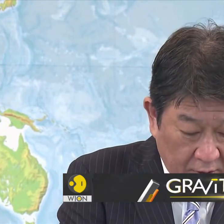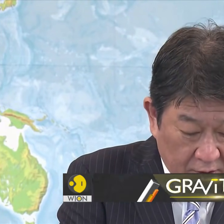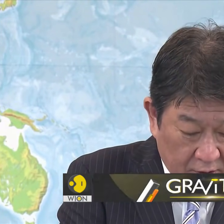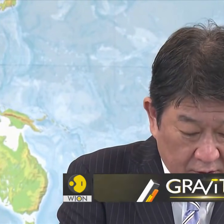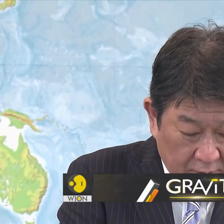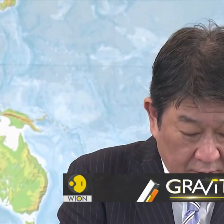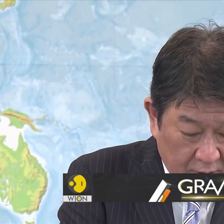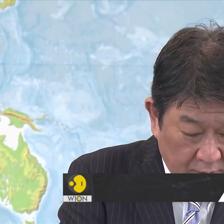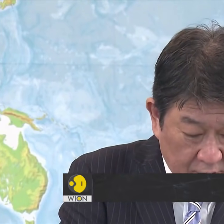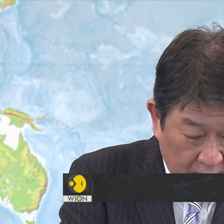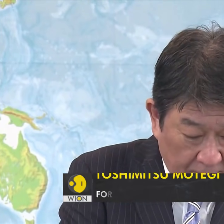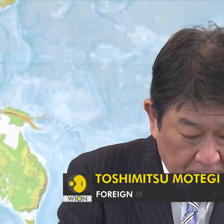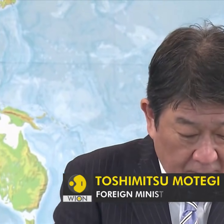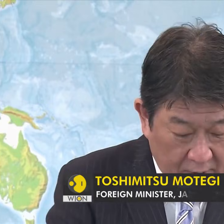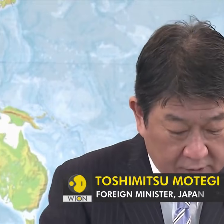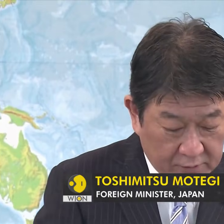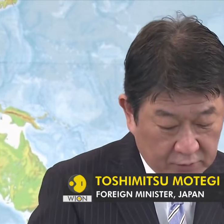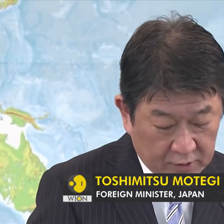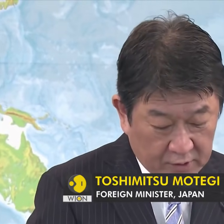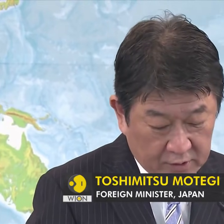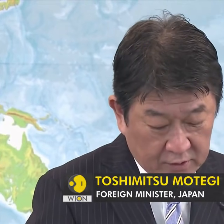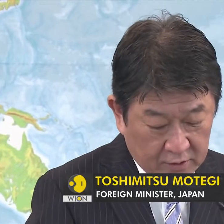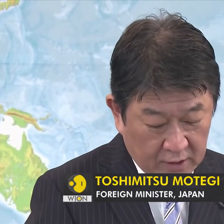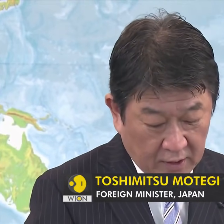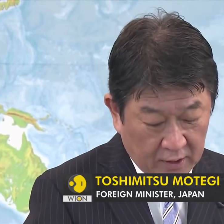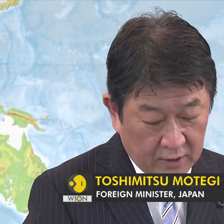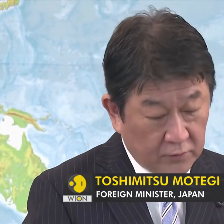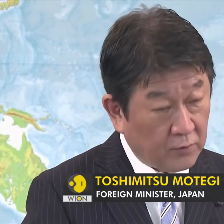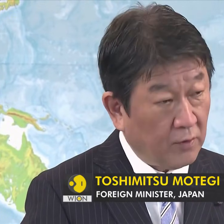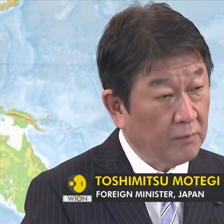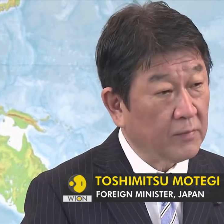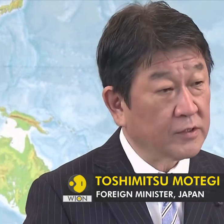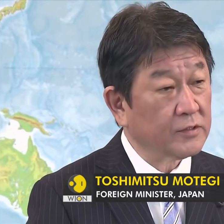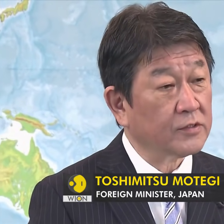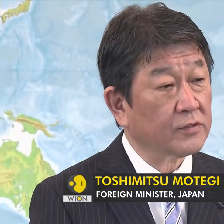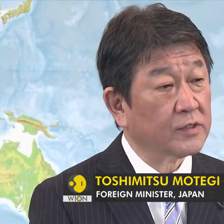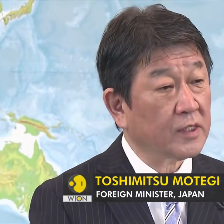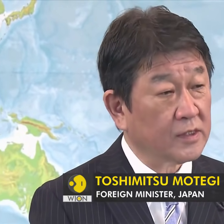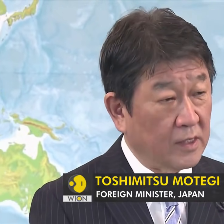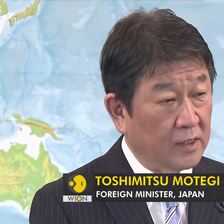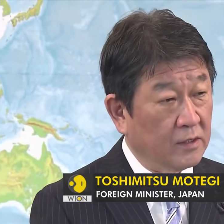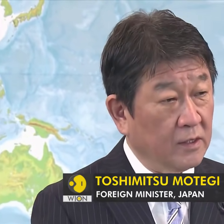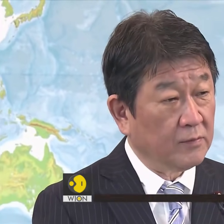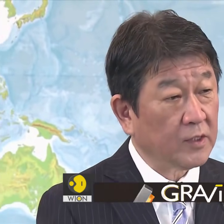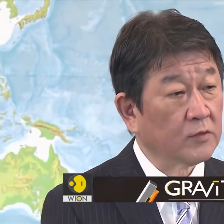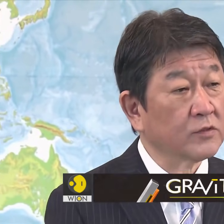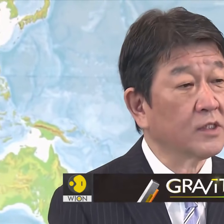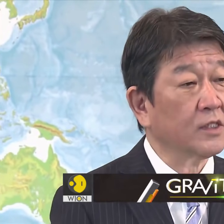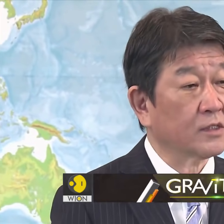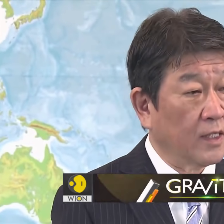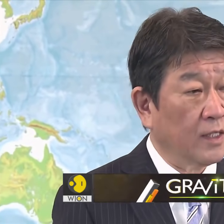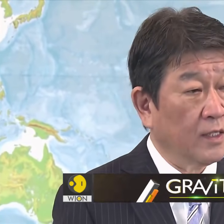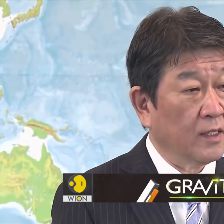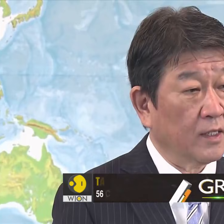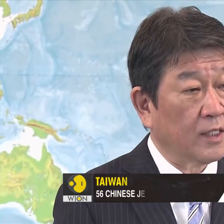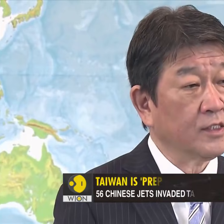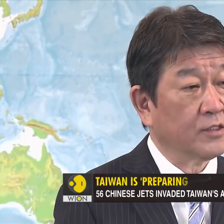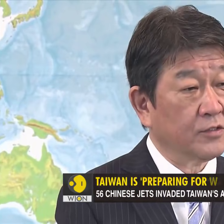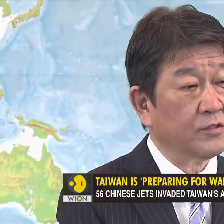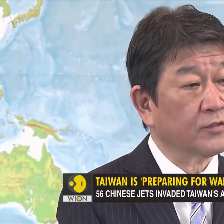weigh the various scenarios that may arise, to consider what options we have and the preparations that we must make.